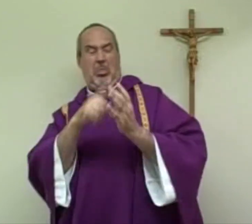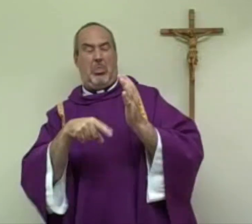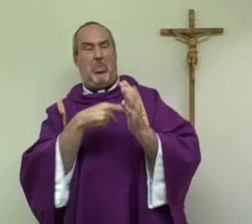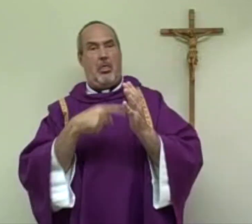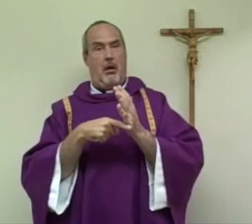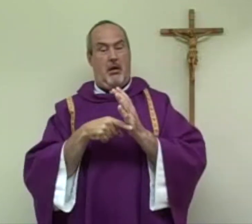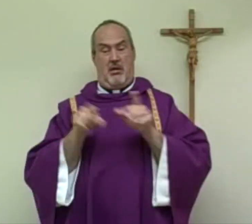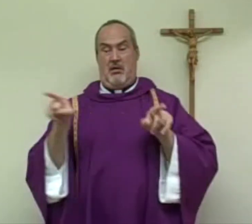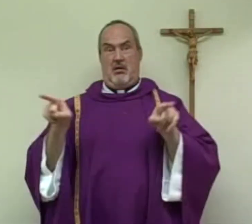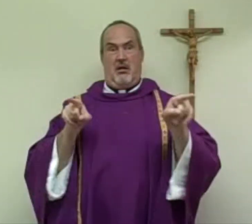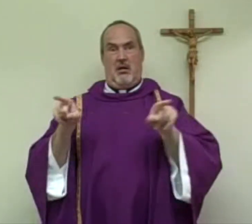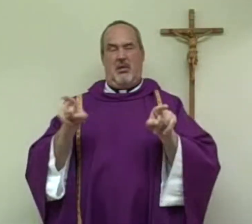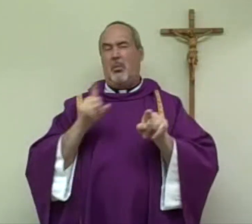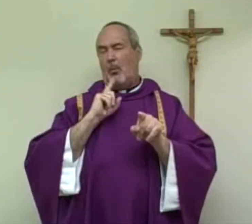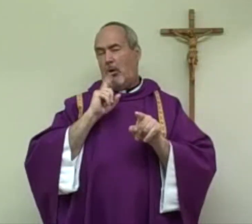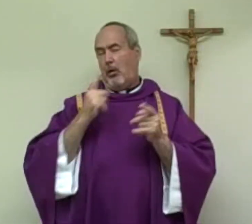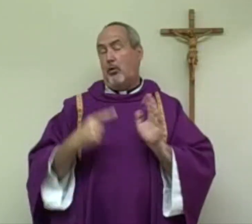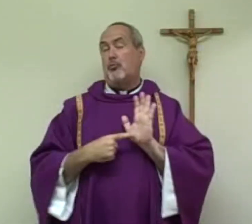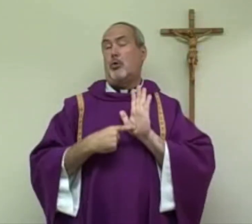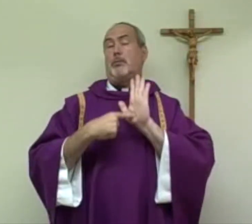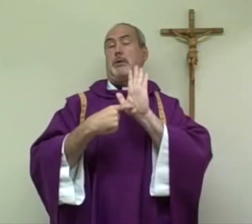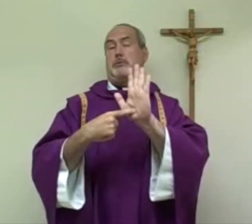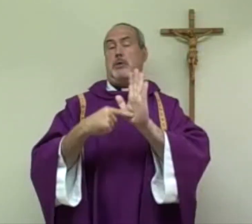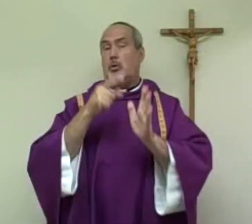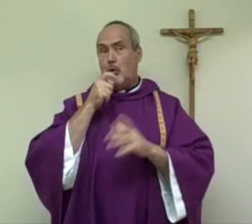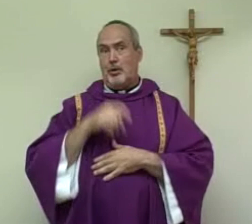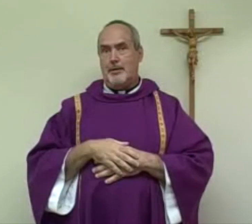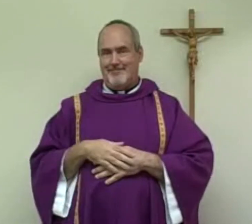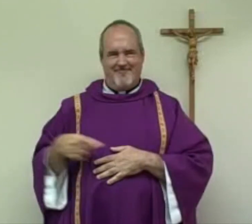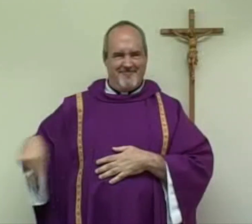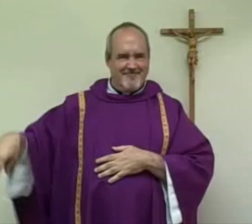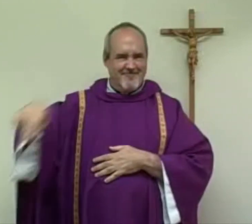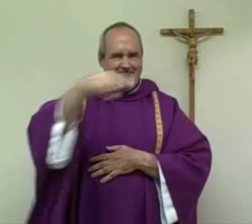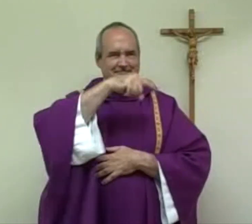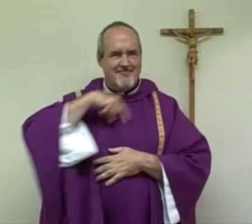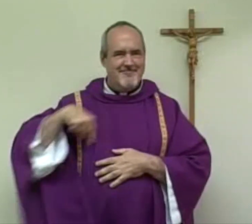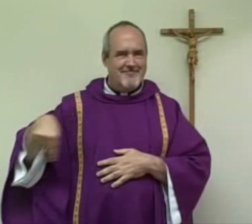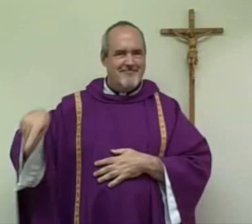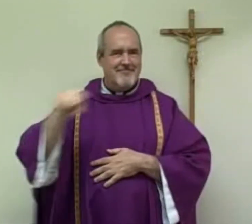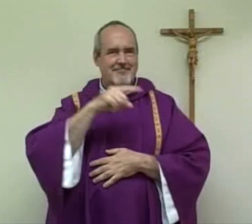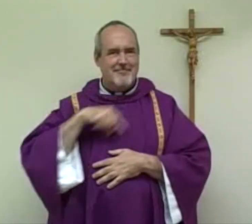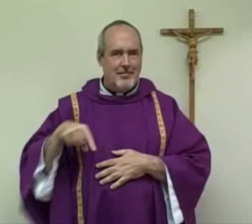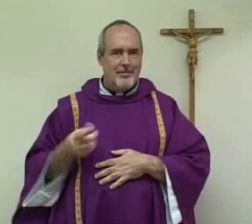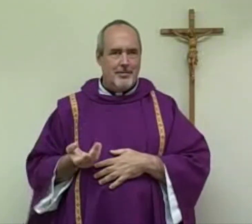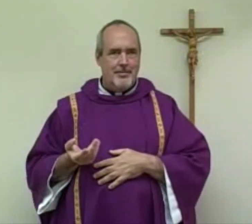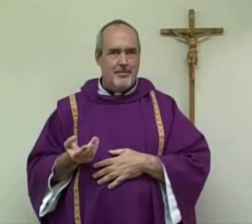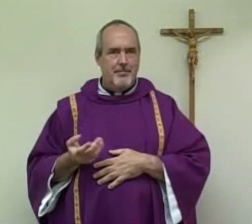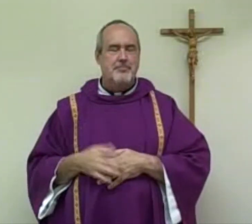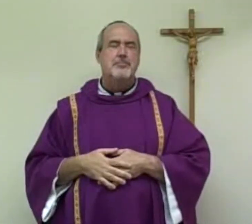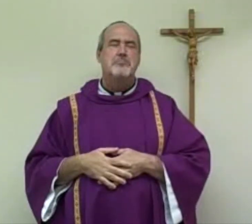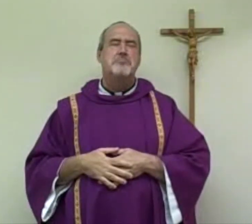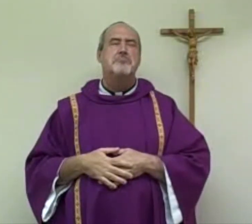the blind men and the people who criticized him really represent us in society.